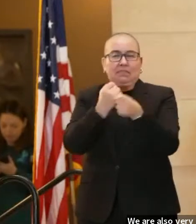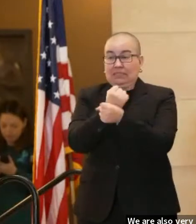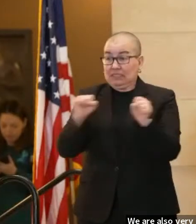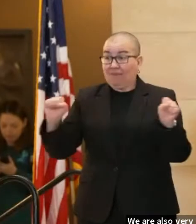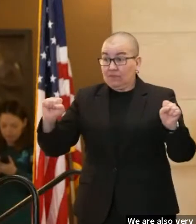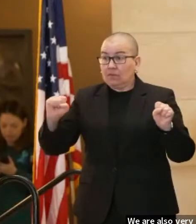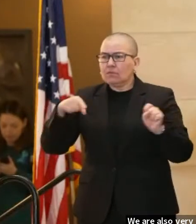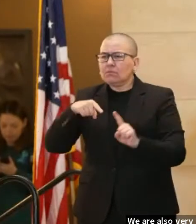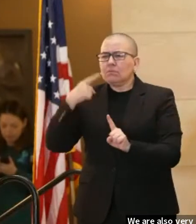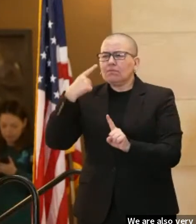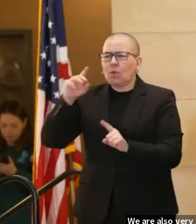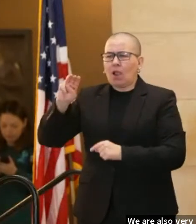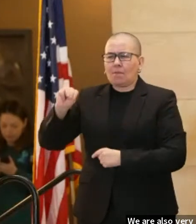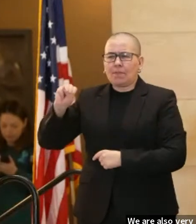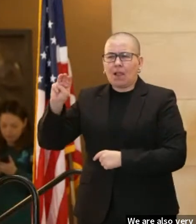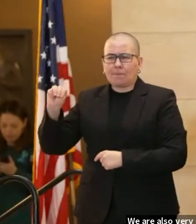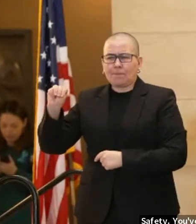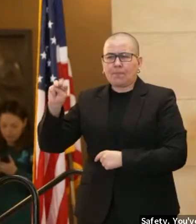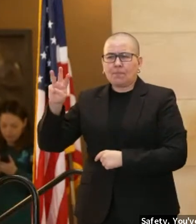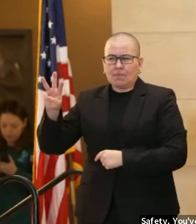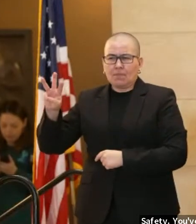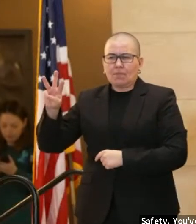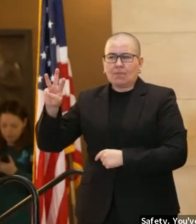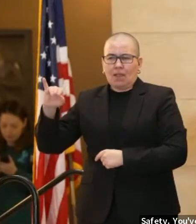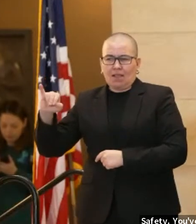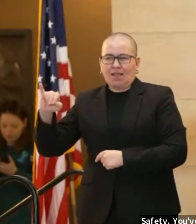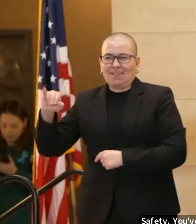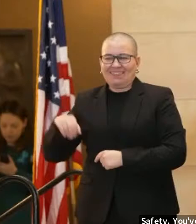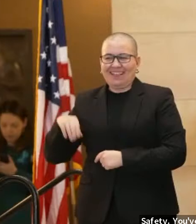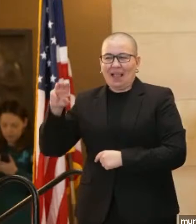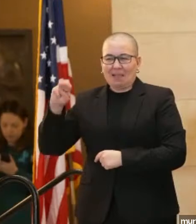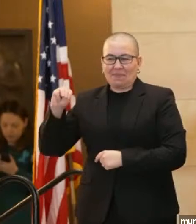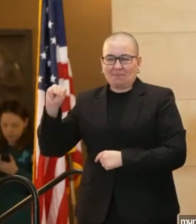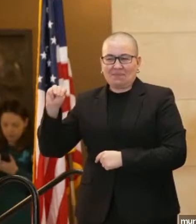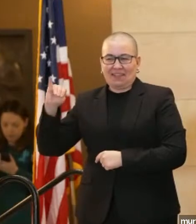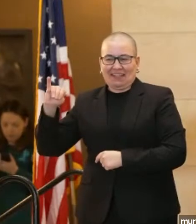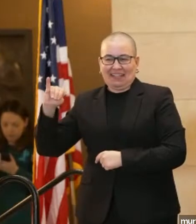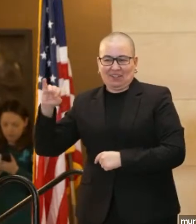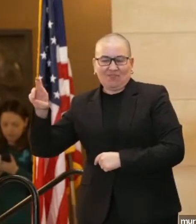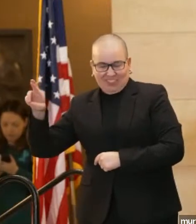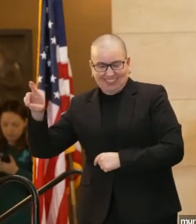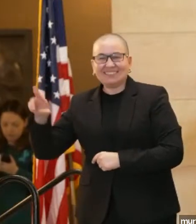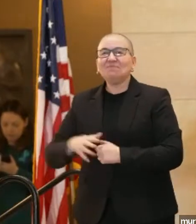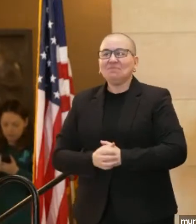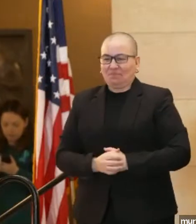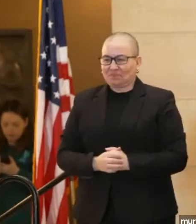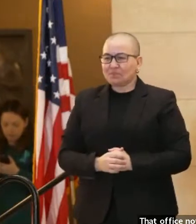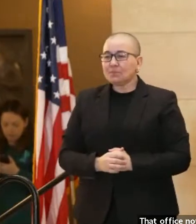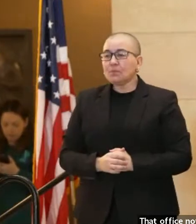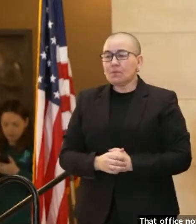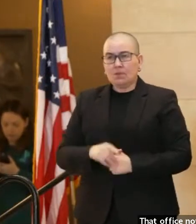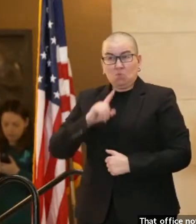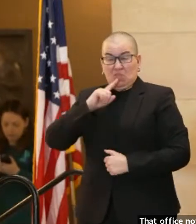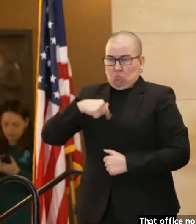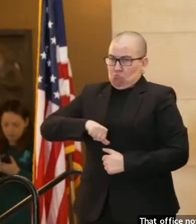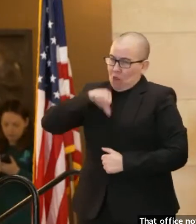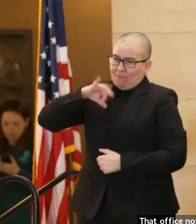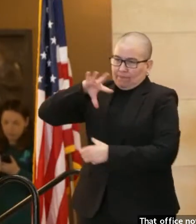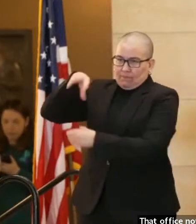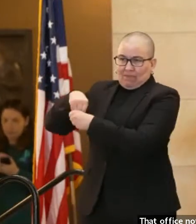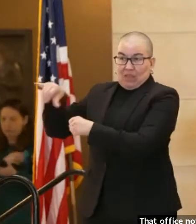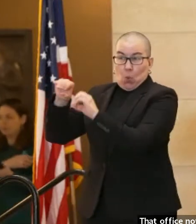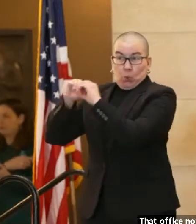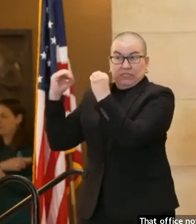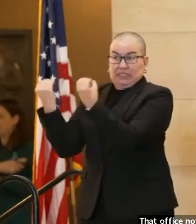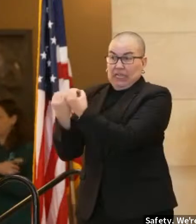murdered Indigenous relatives. That office now resides in the Department of Public Safety. We're very proud to have that within our organization. And